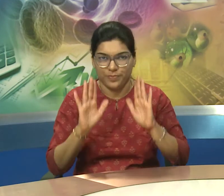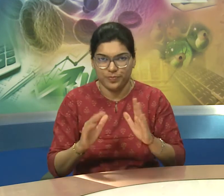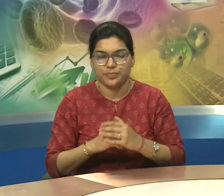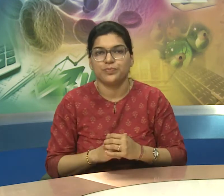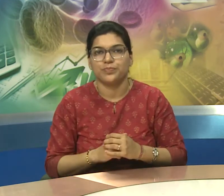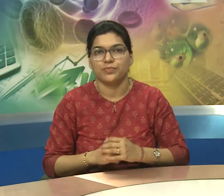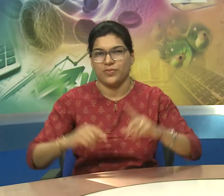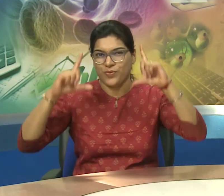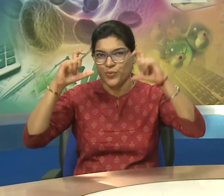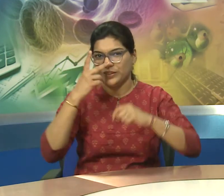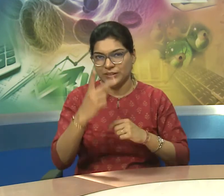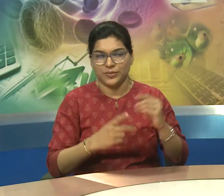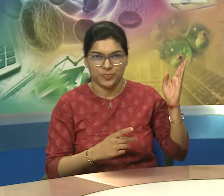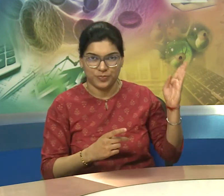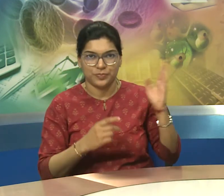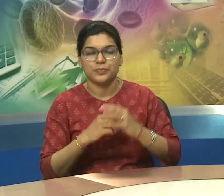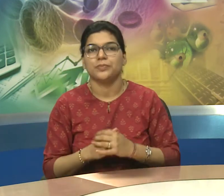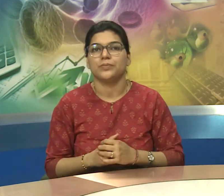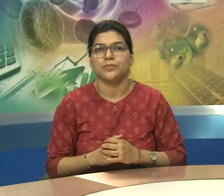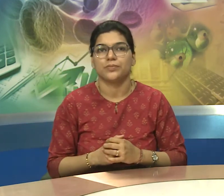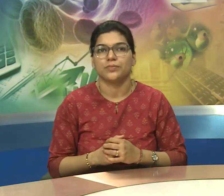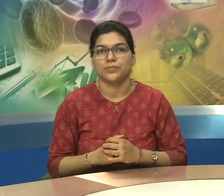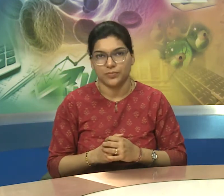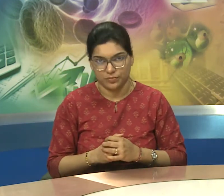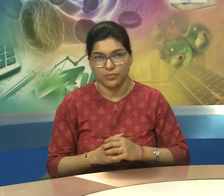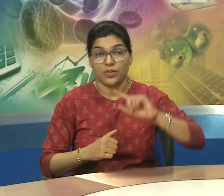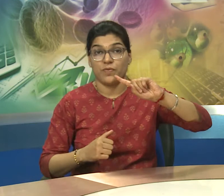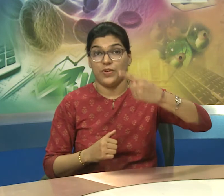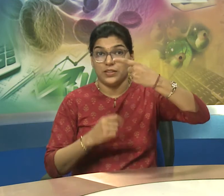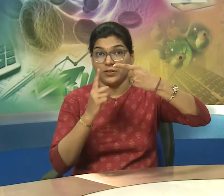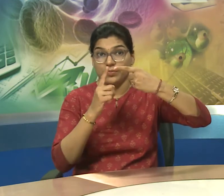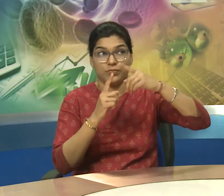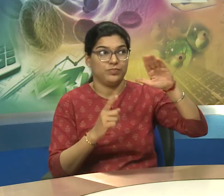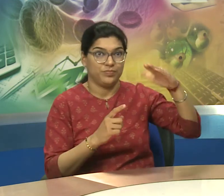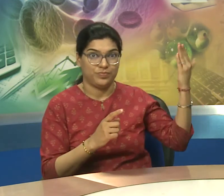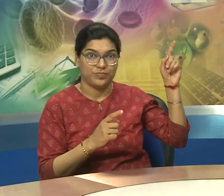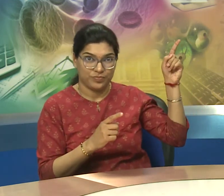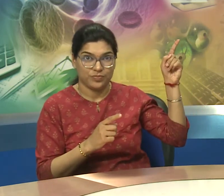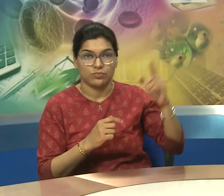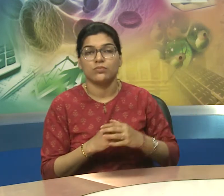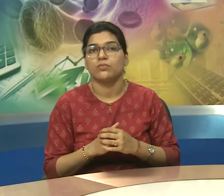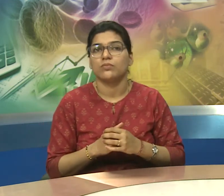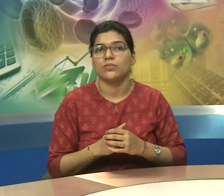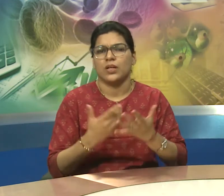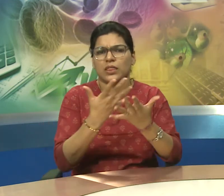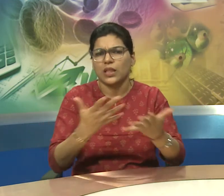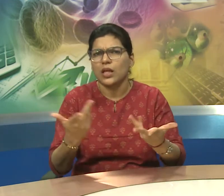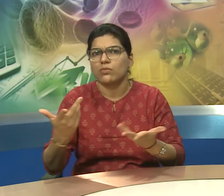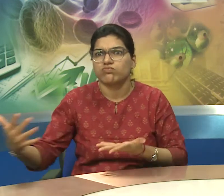Functions of wholesalers. As you can see in a picture, there are two sides. On the